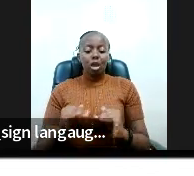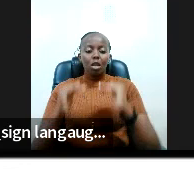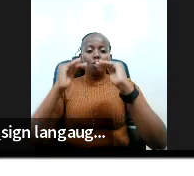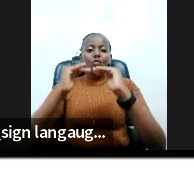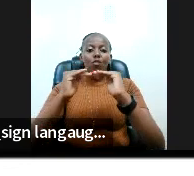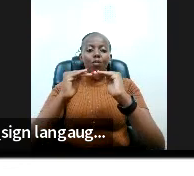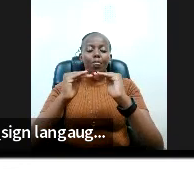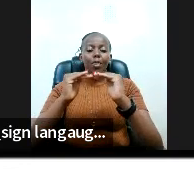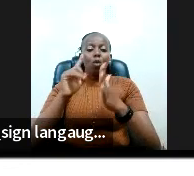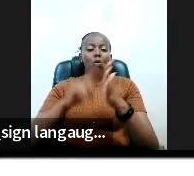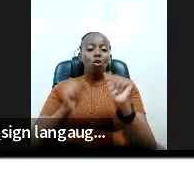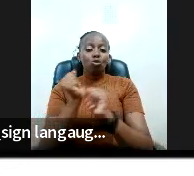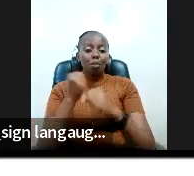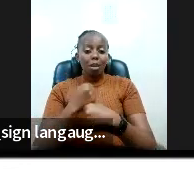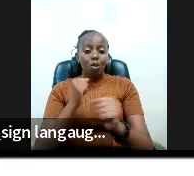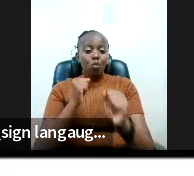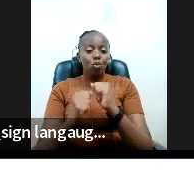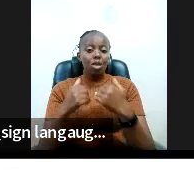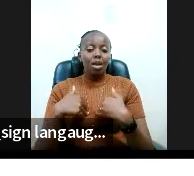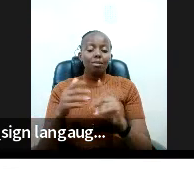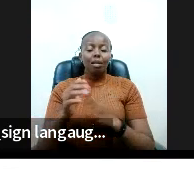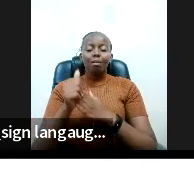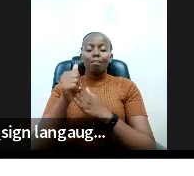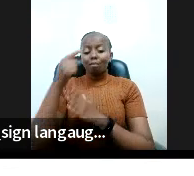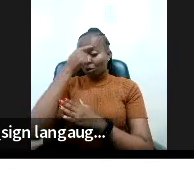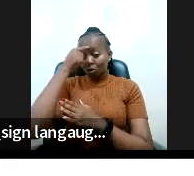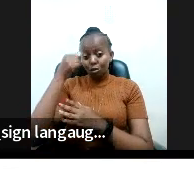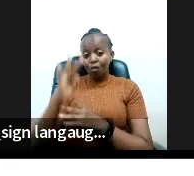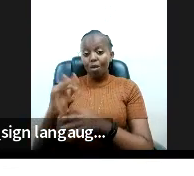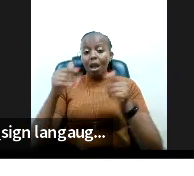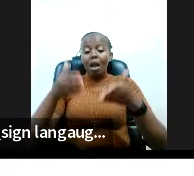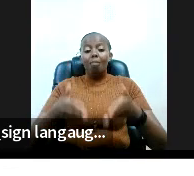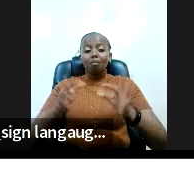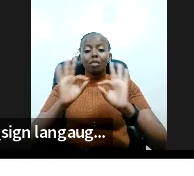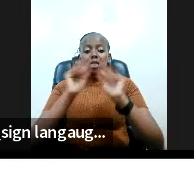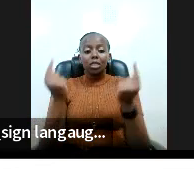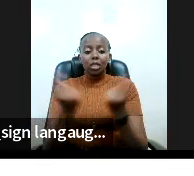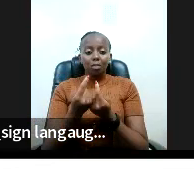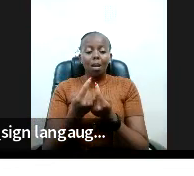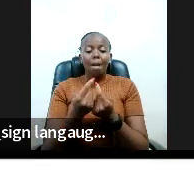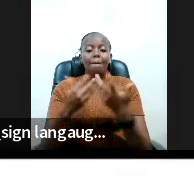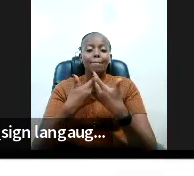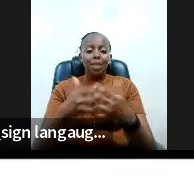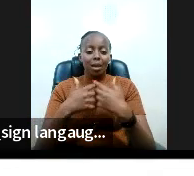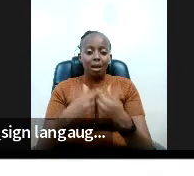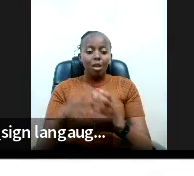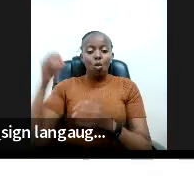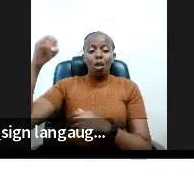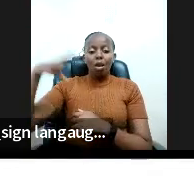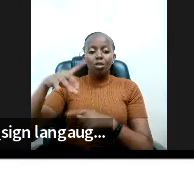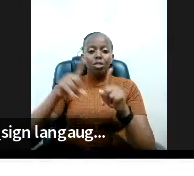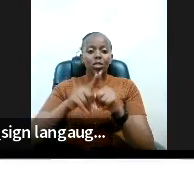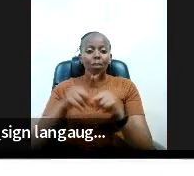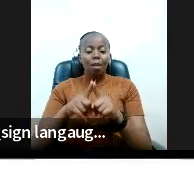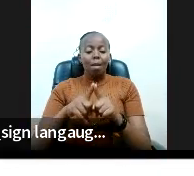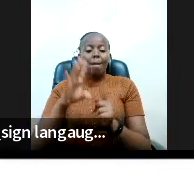design, which is carried out by an amazing team of mechanical, electrical, and biomedical experts. We make